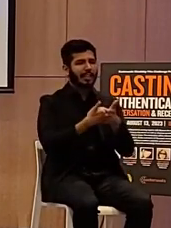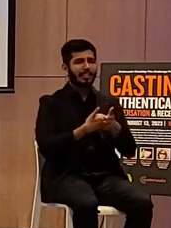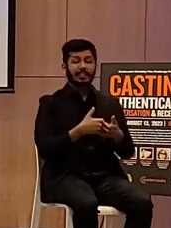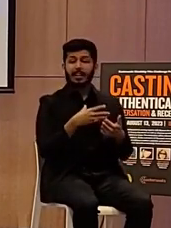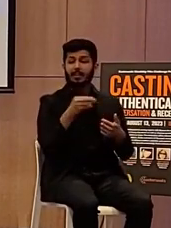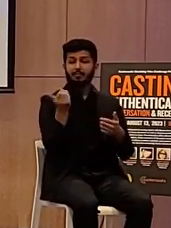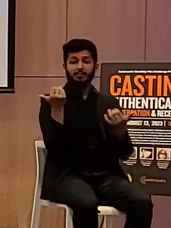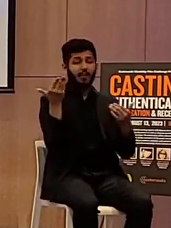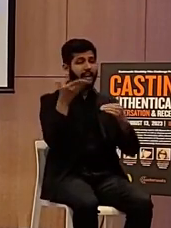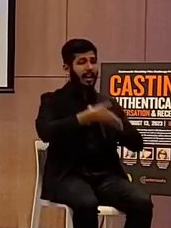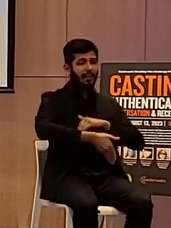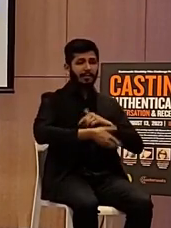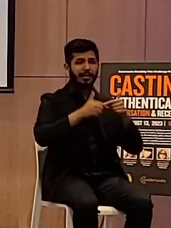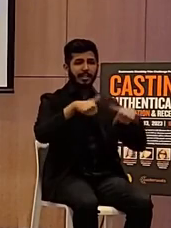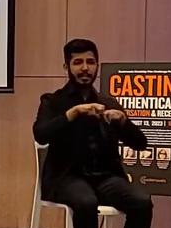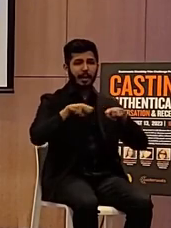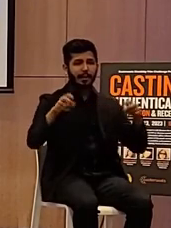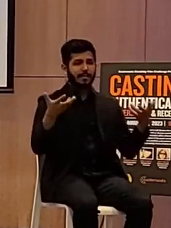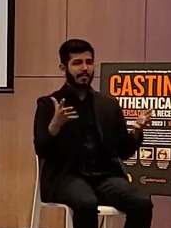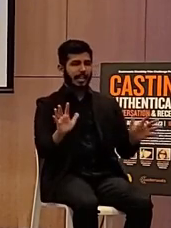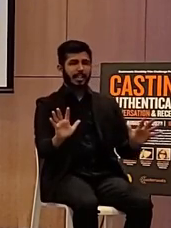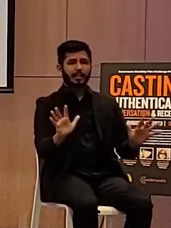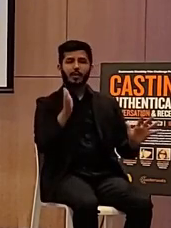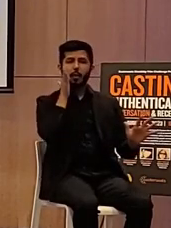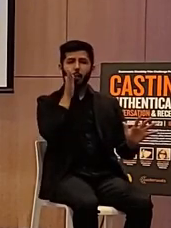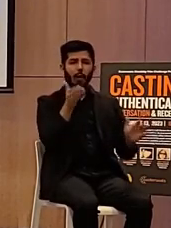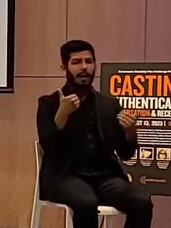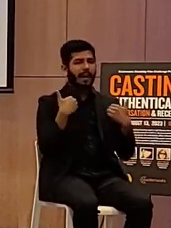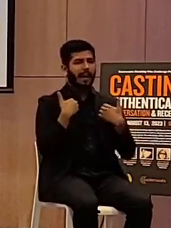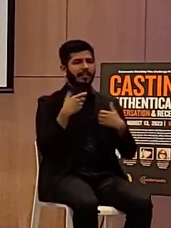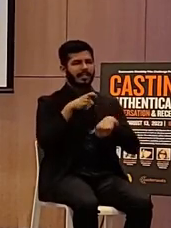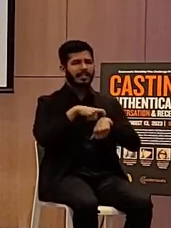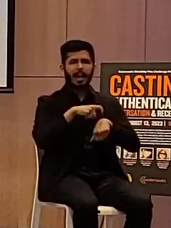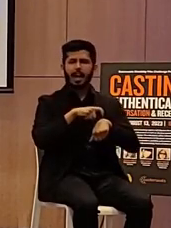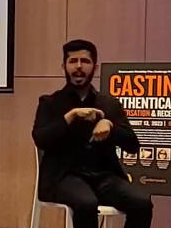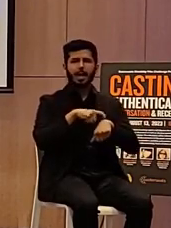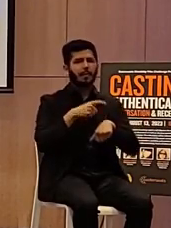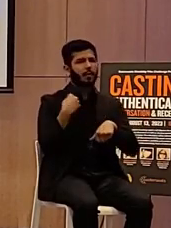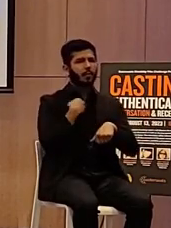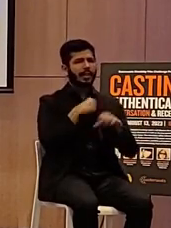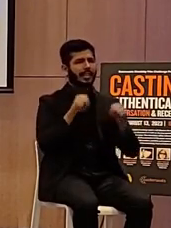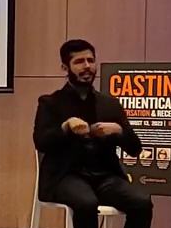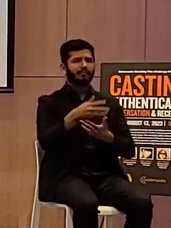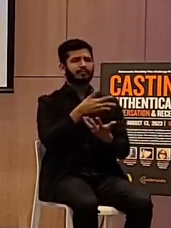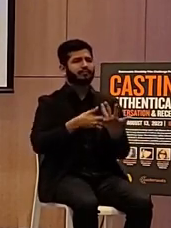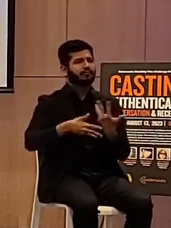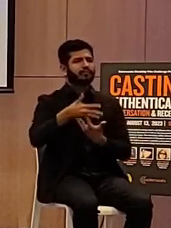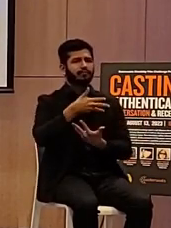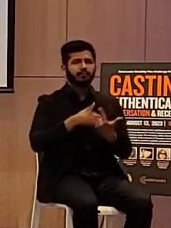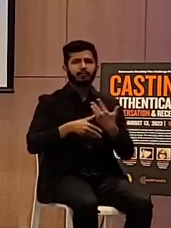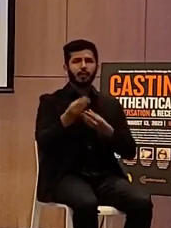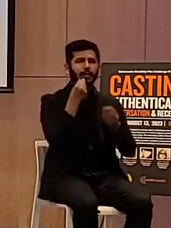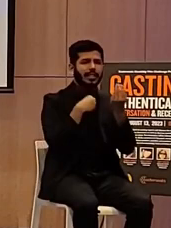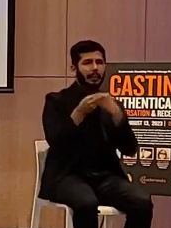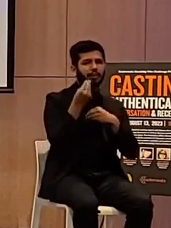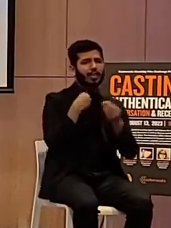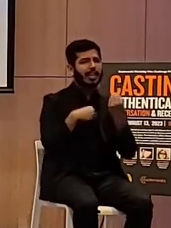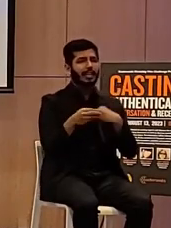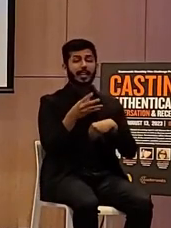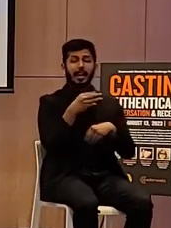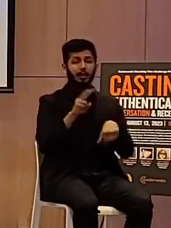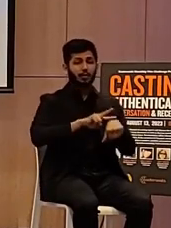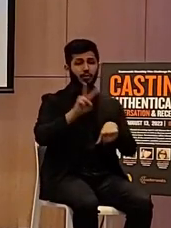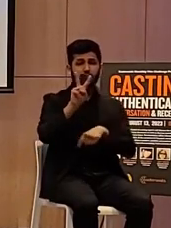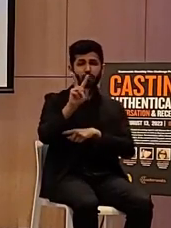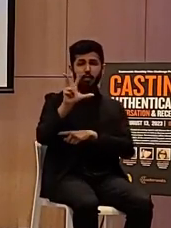right after this panel, we are going to have a time where we can all just get together, a reception, and then at 2:30